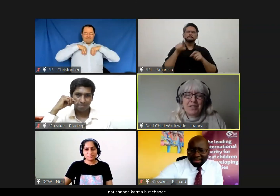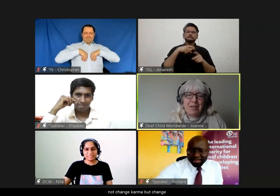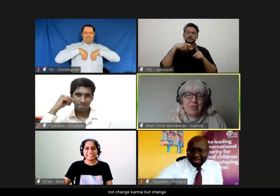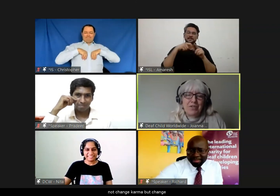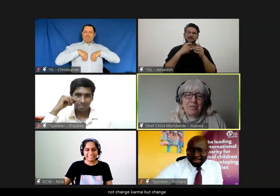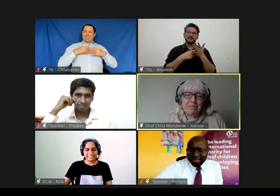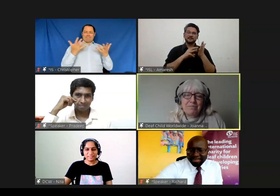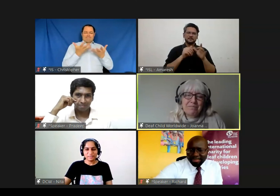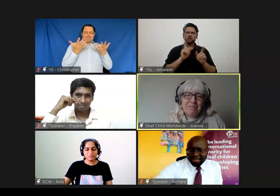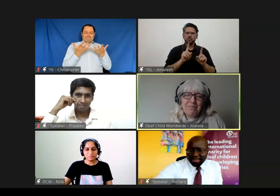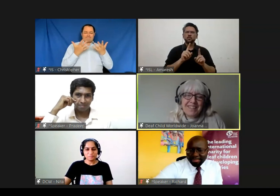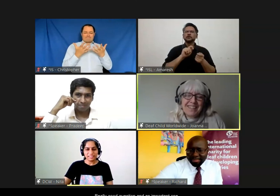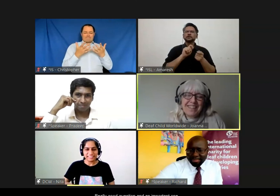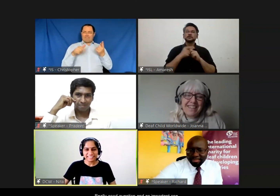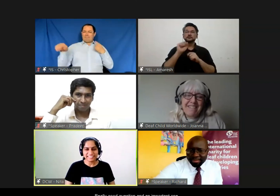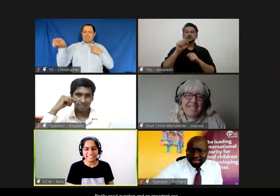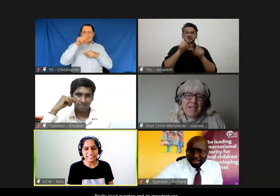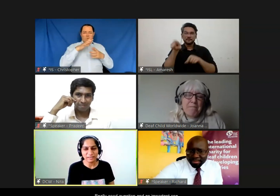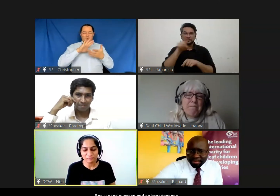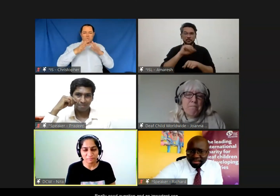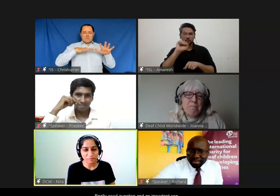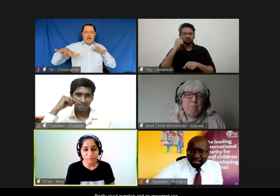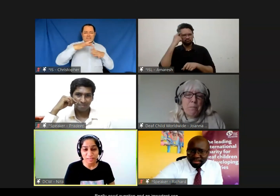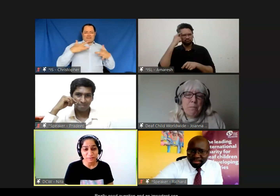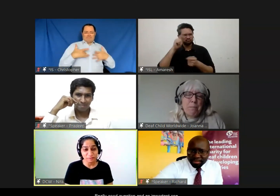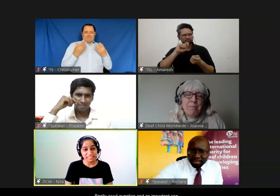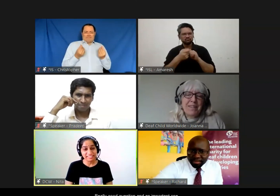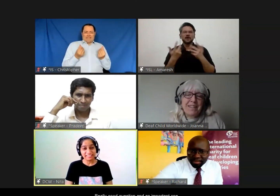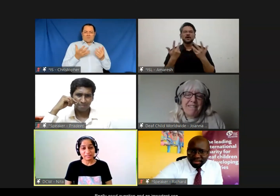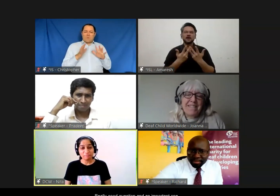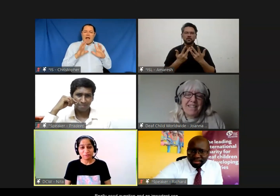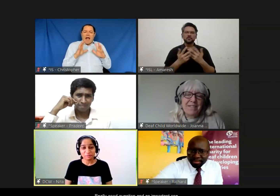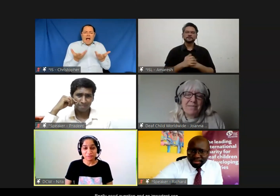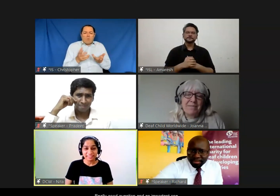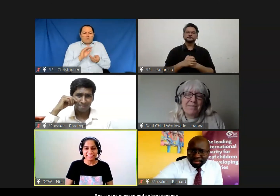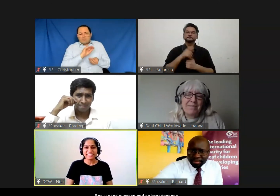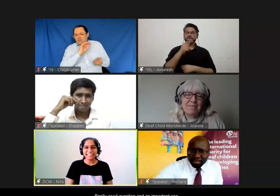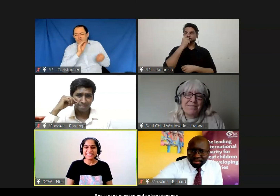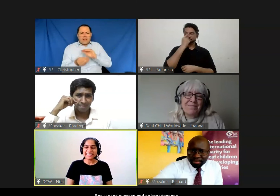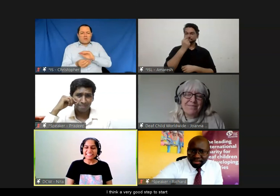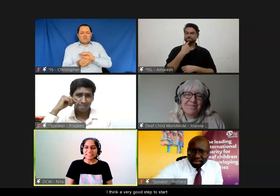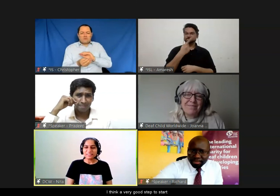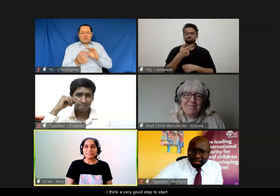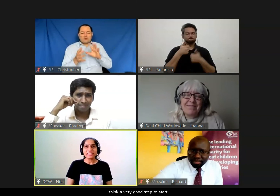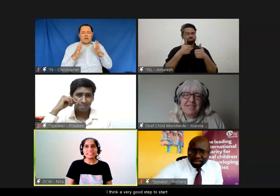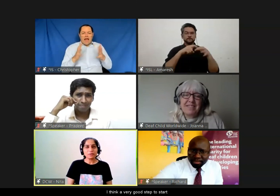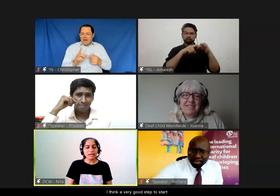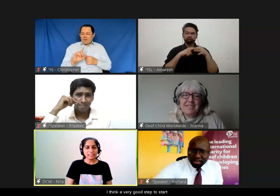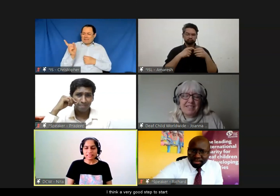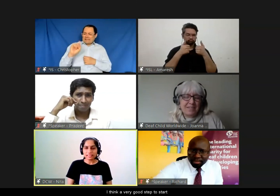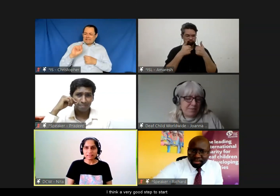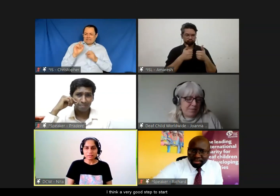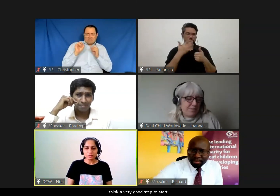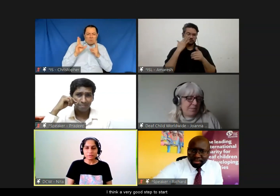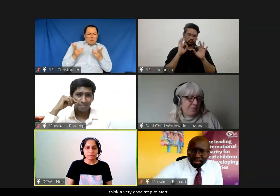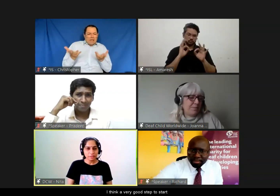the perception. Right. Really good question and an important one. Right. So I